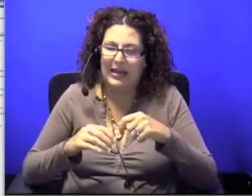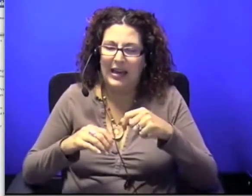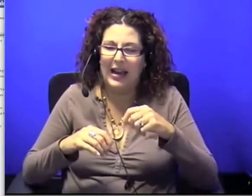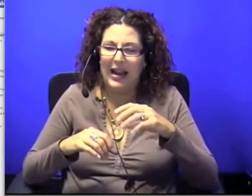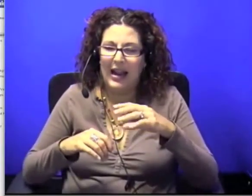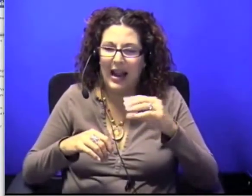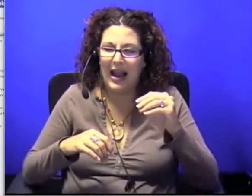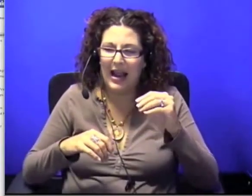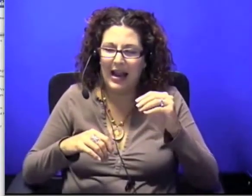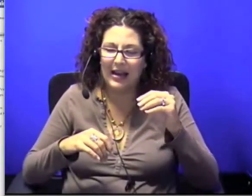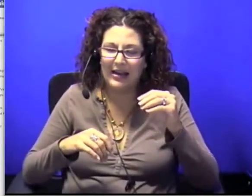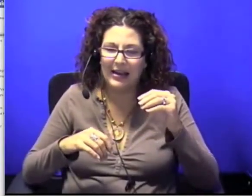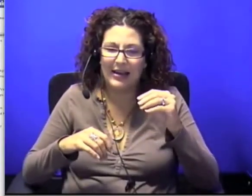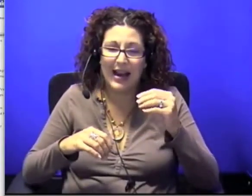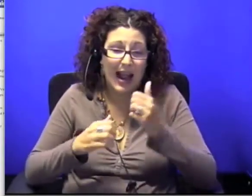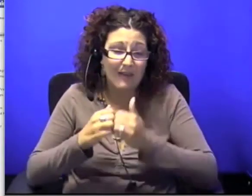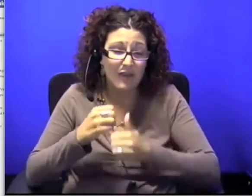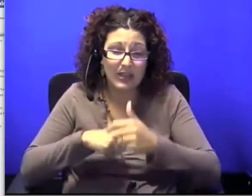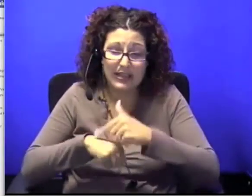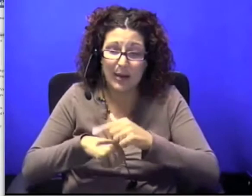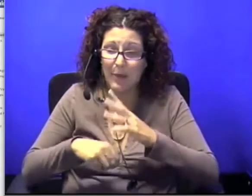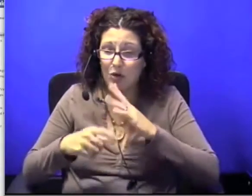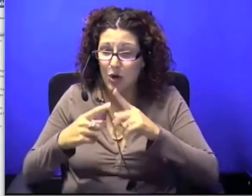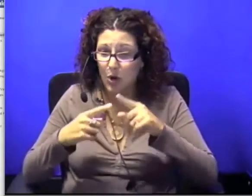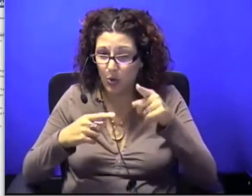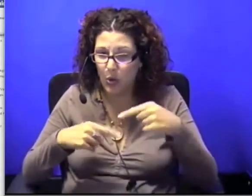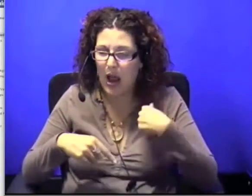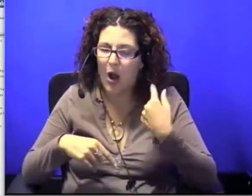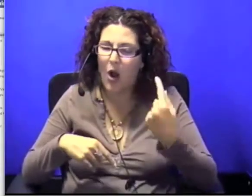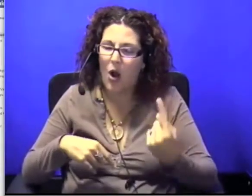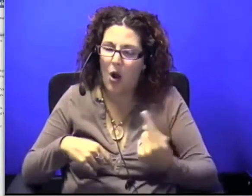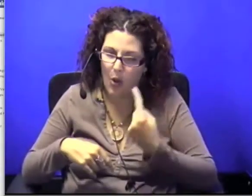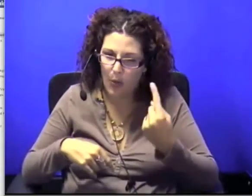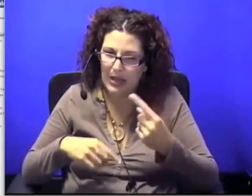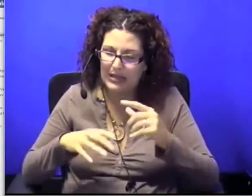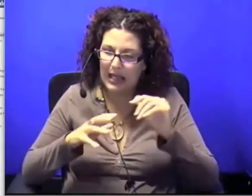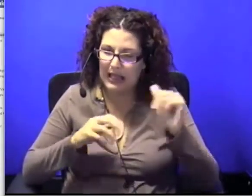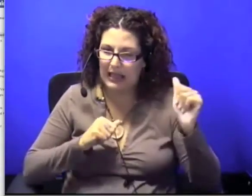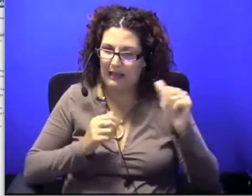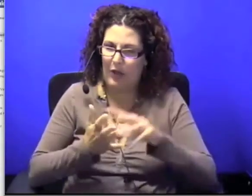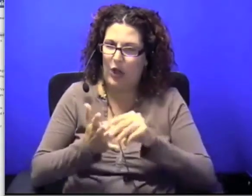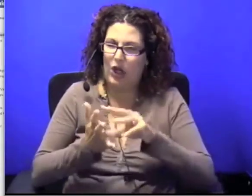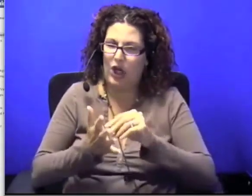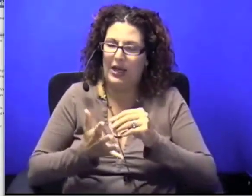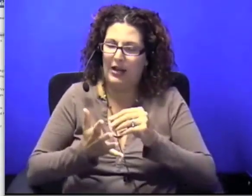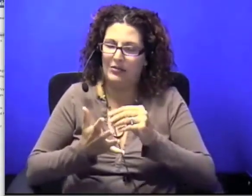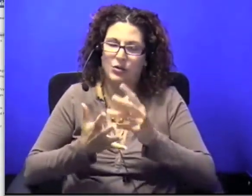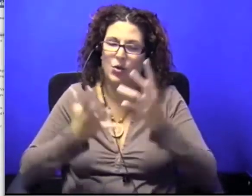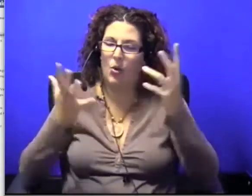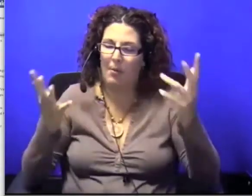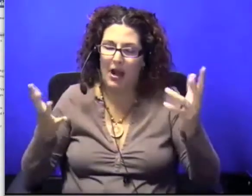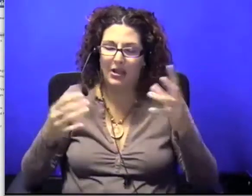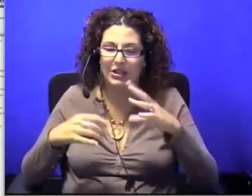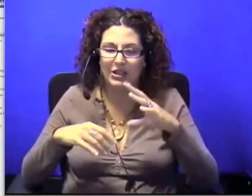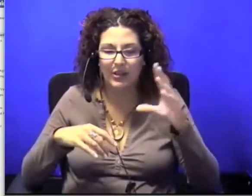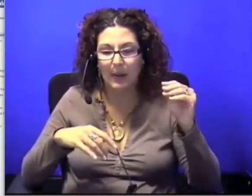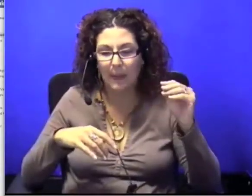just, it doesn't matter. Every single time that I talk to you, I always walk away learning so much.